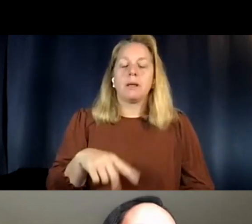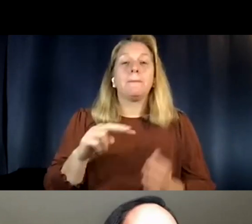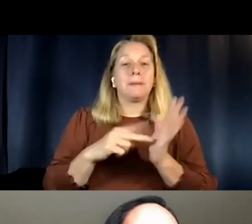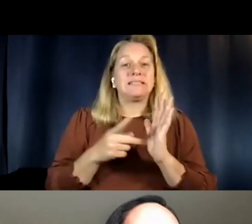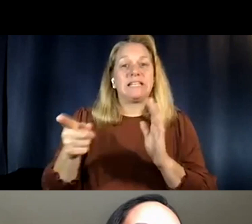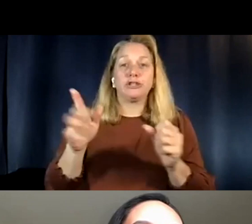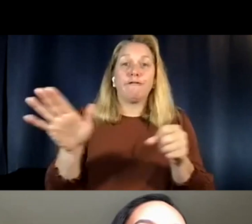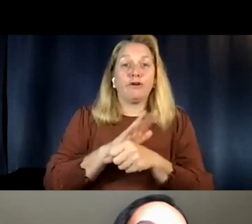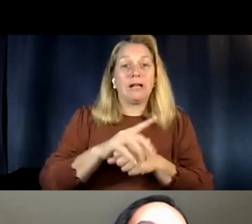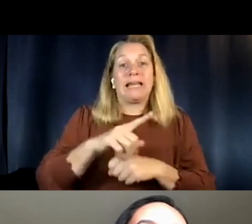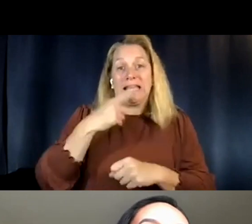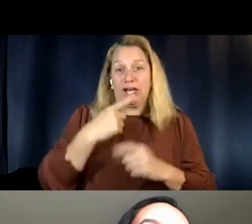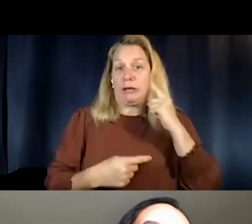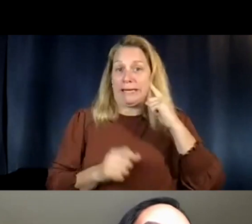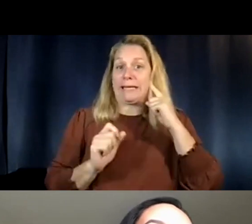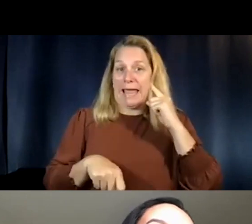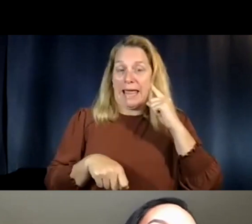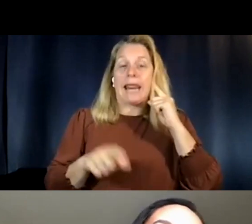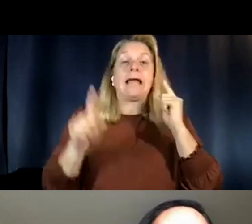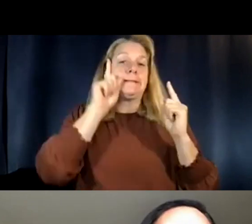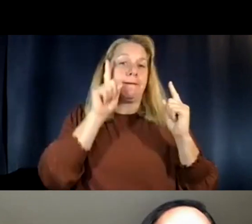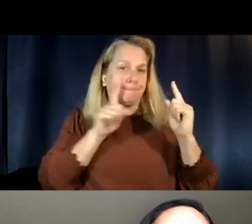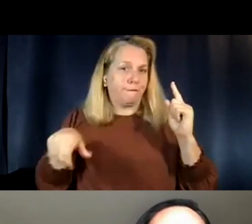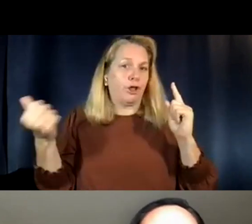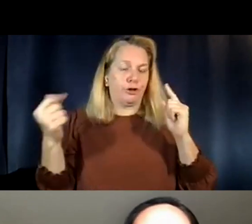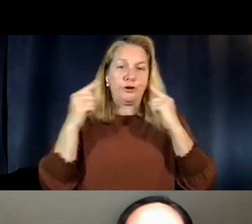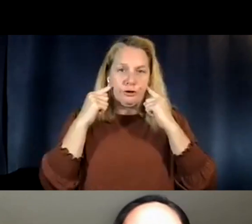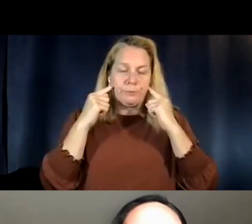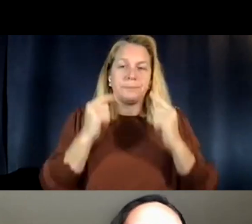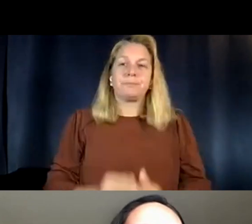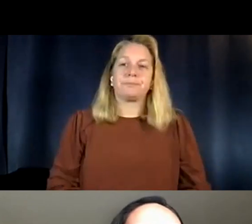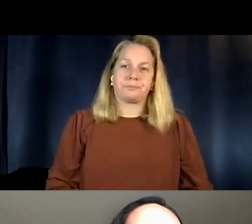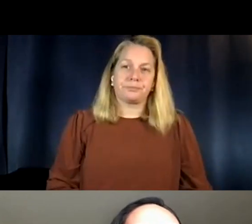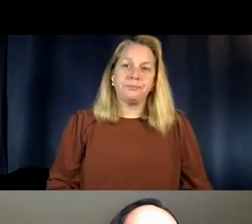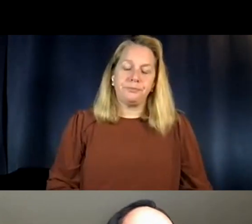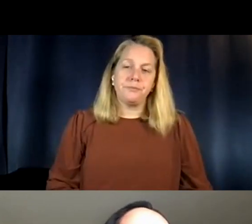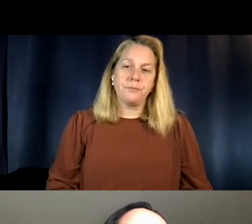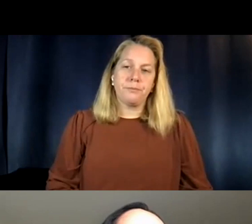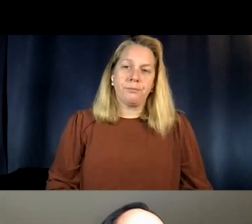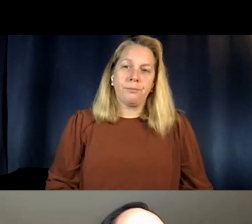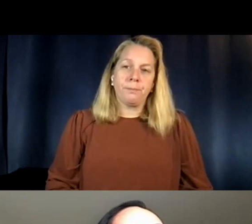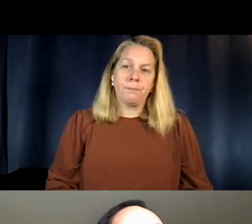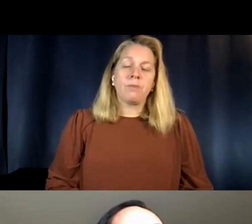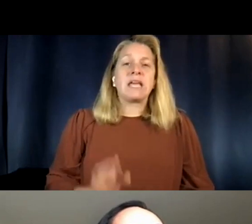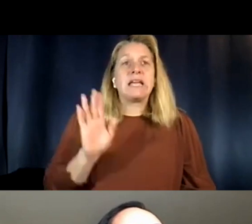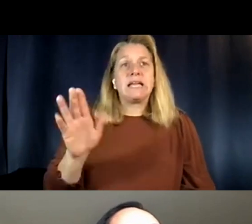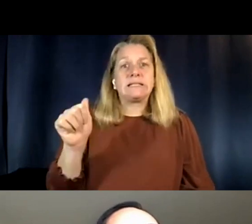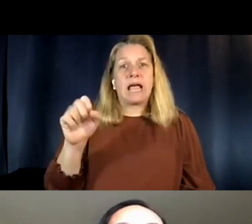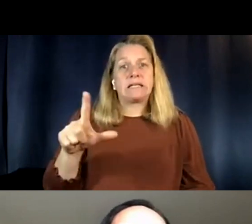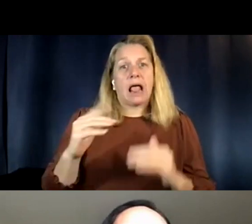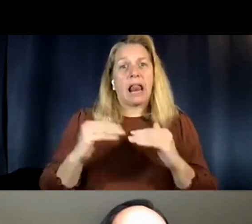fully hearing on one side and fully deaf on the other side. I will say his ASL level